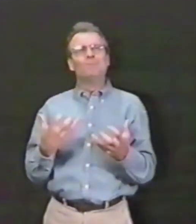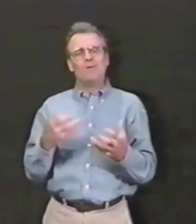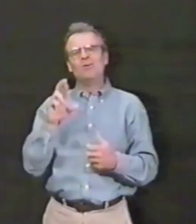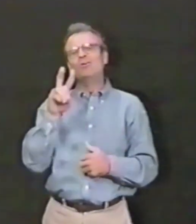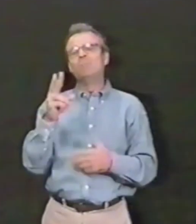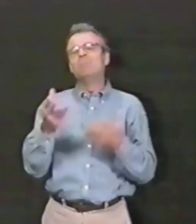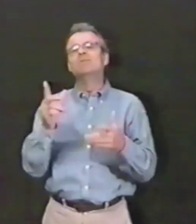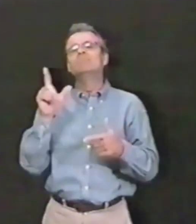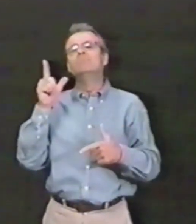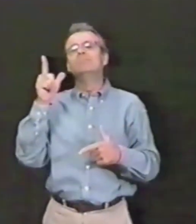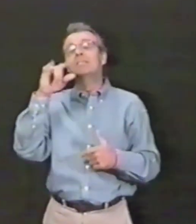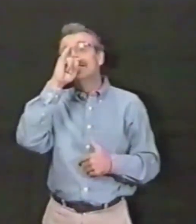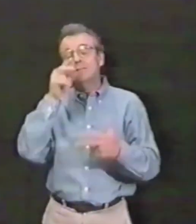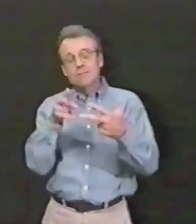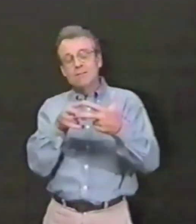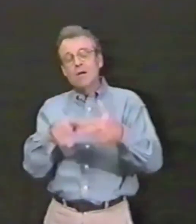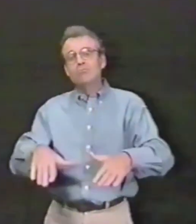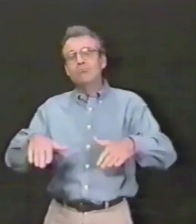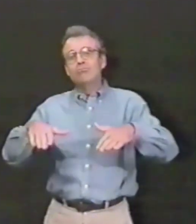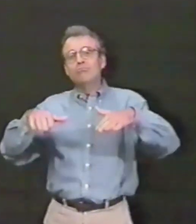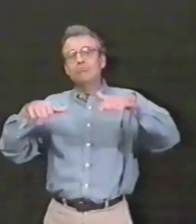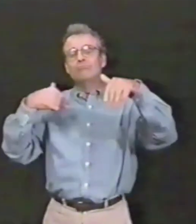same, which isn't too bad.